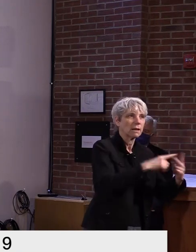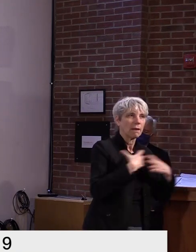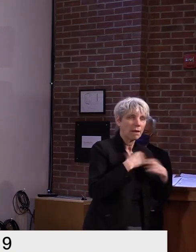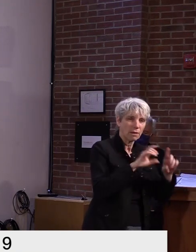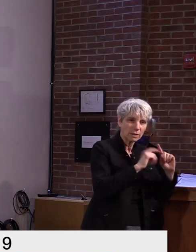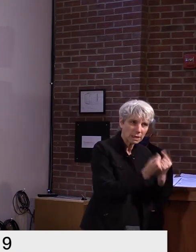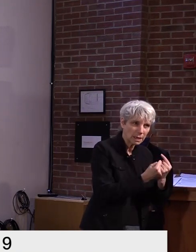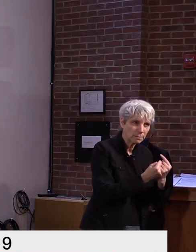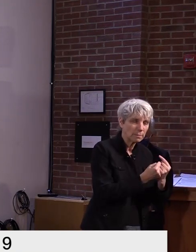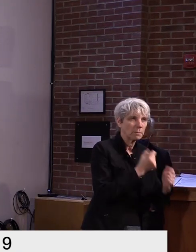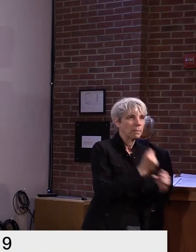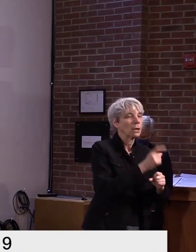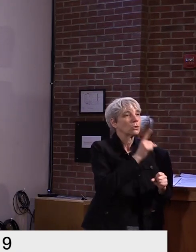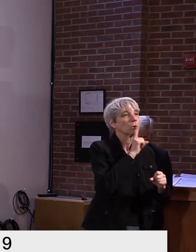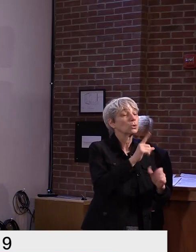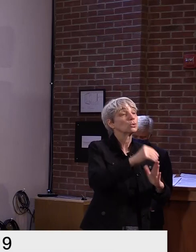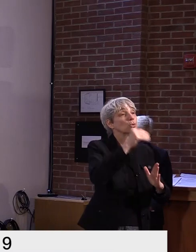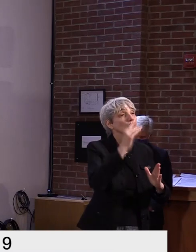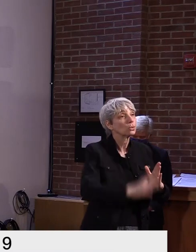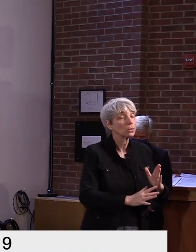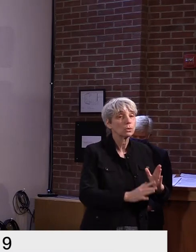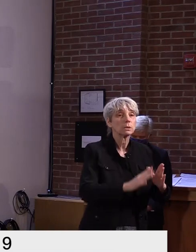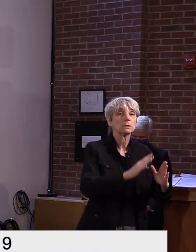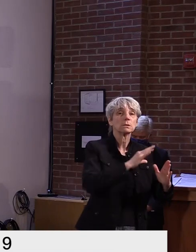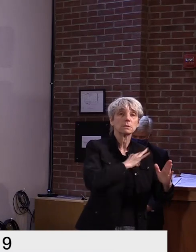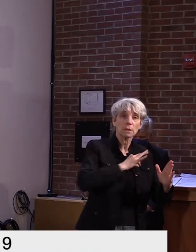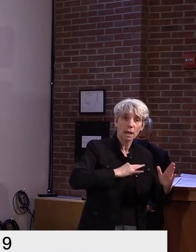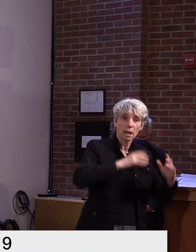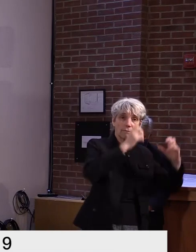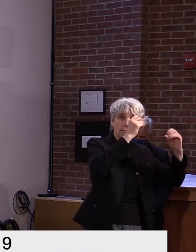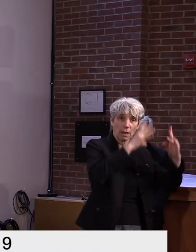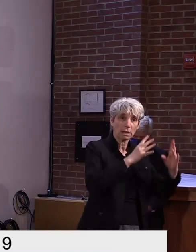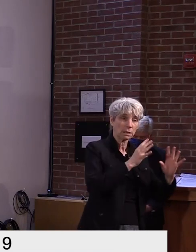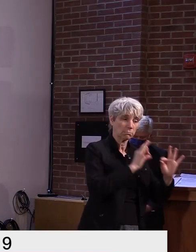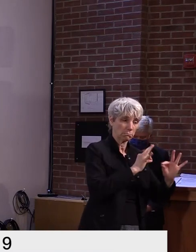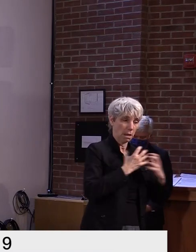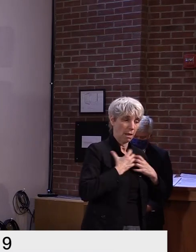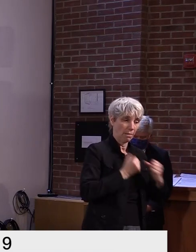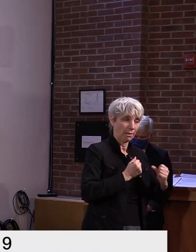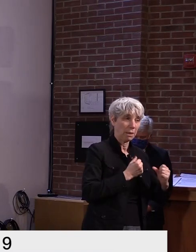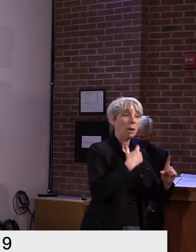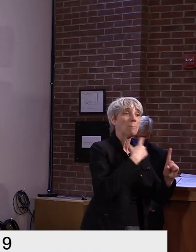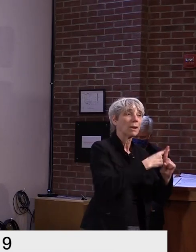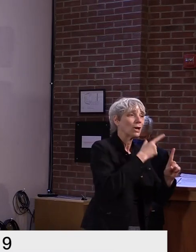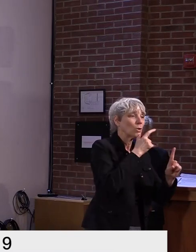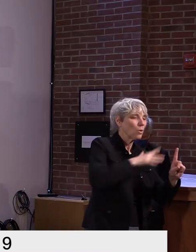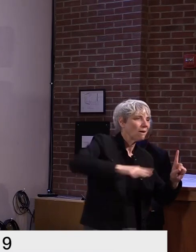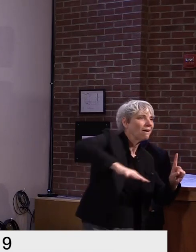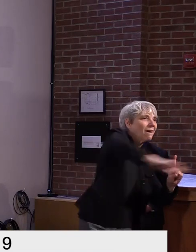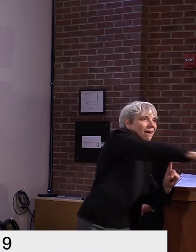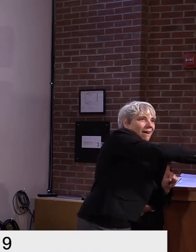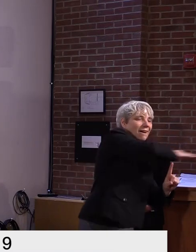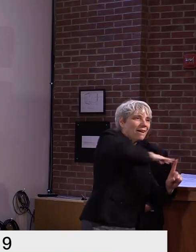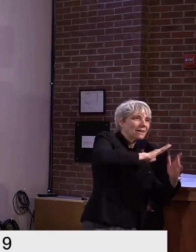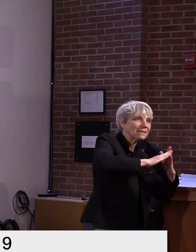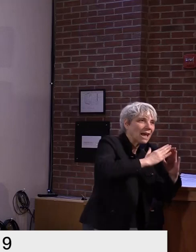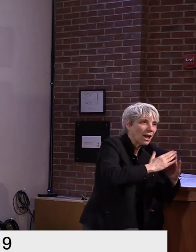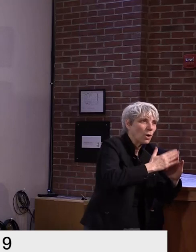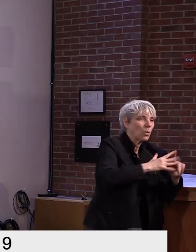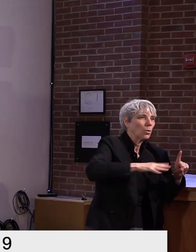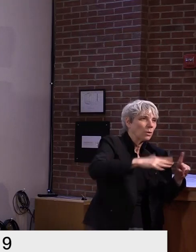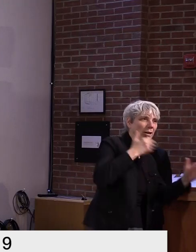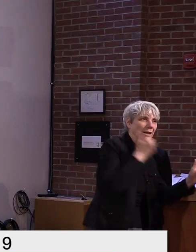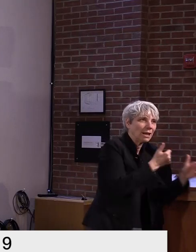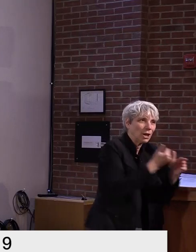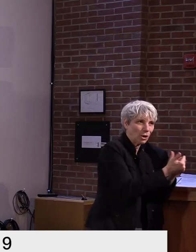faculty, and importantly, the communities healthy. Every school continues to do its